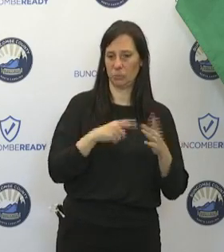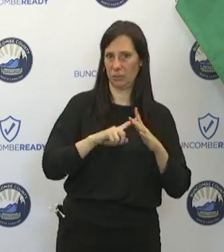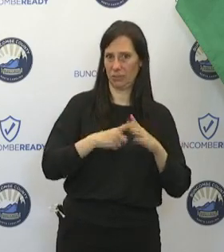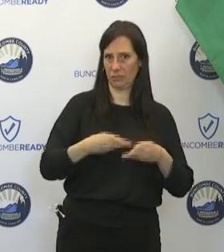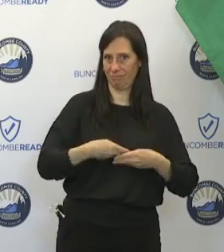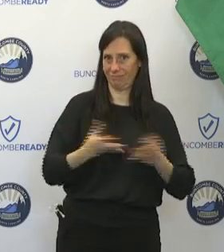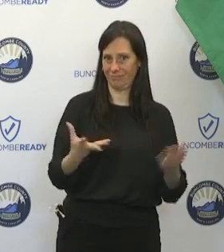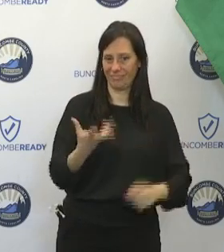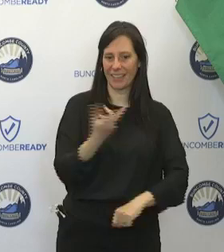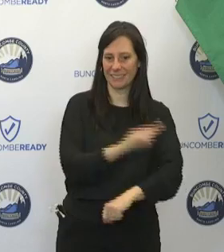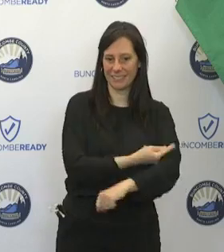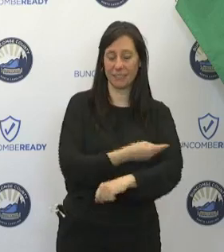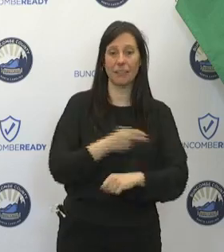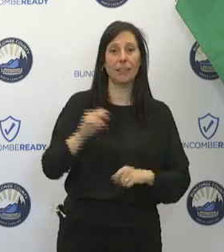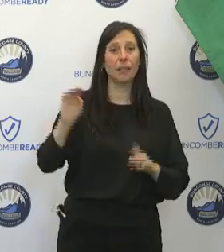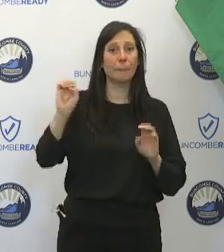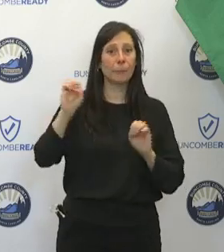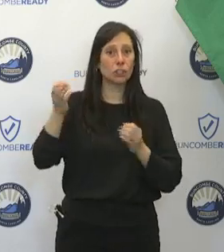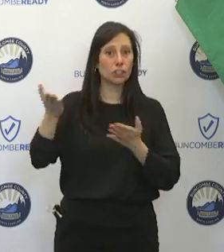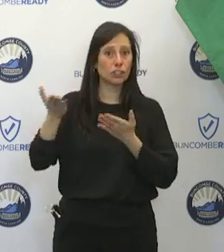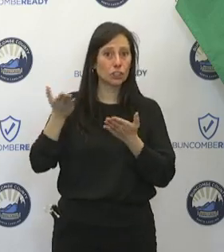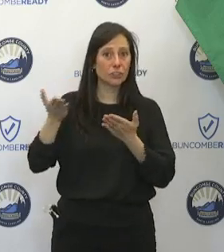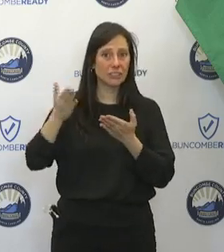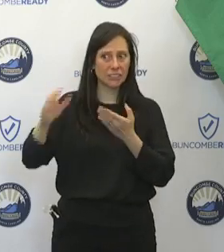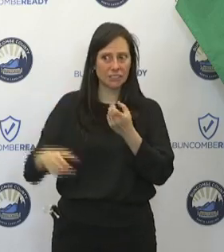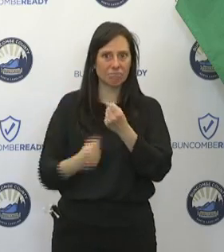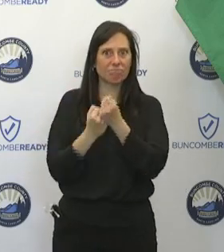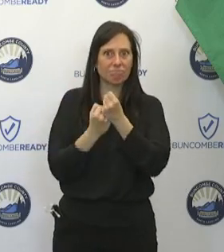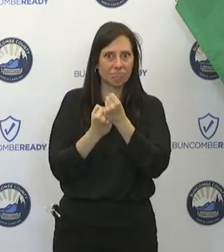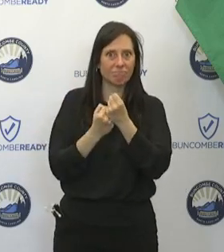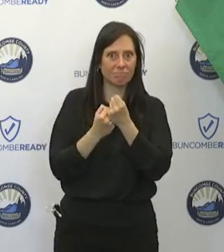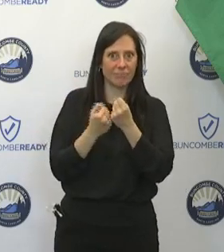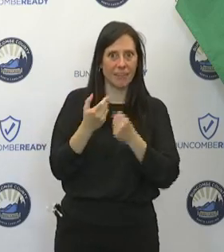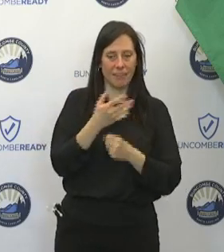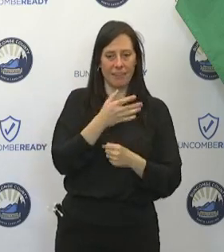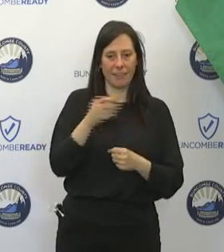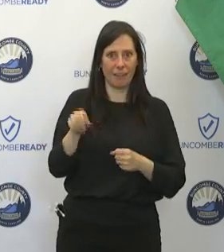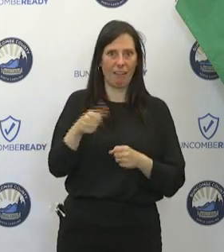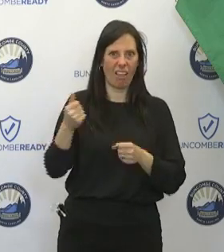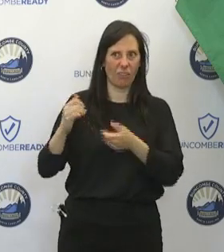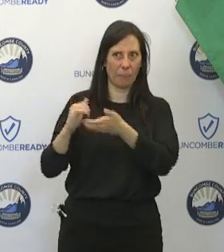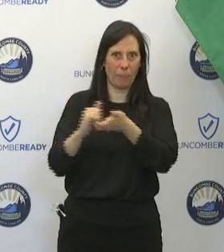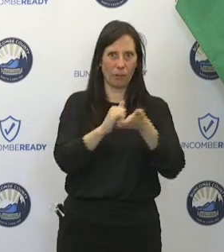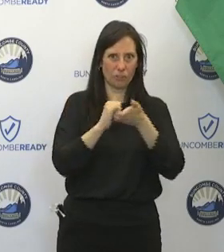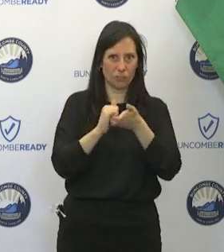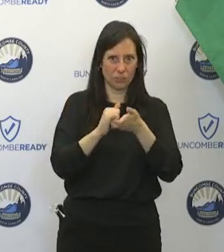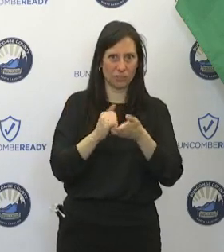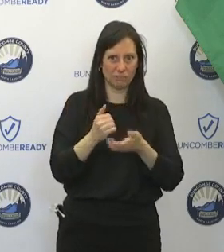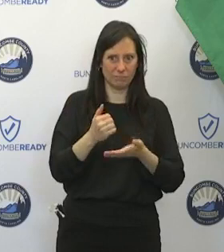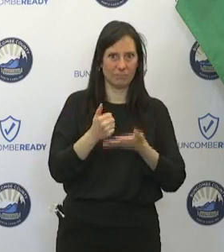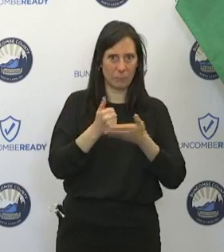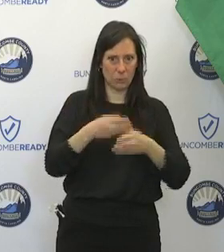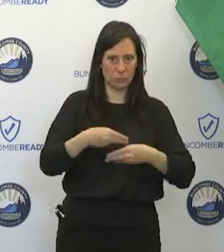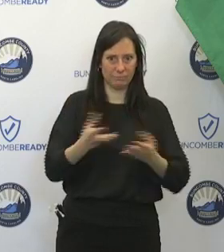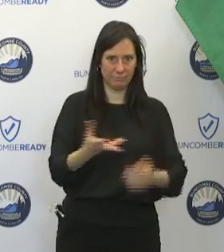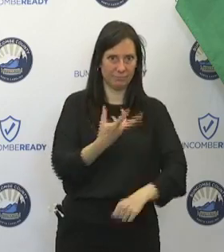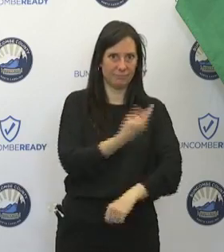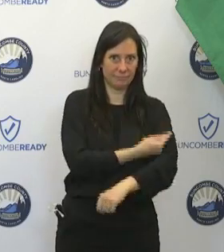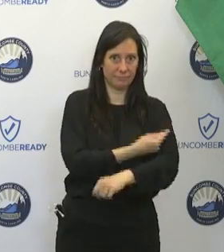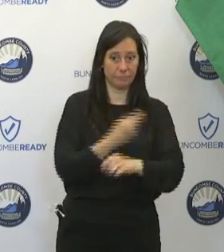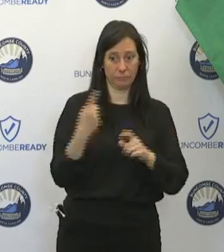from Buncombe County Emergency Services and other partners. To date, Buncombe County Public Health has administered